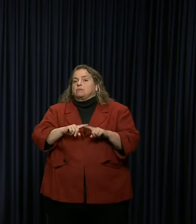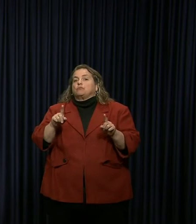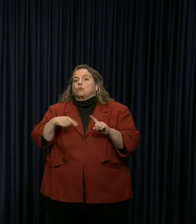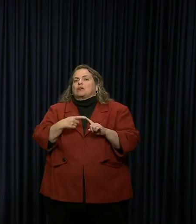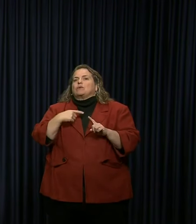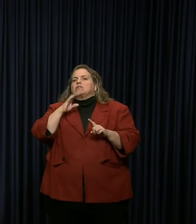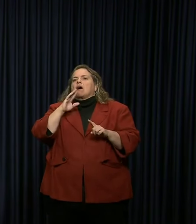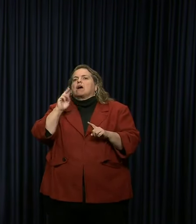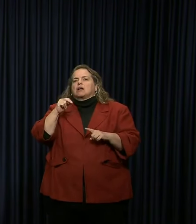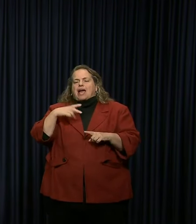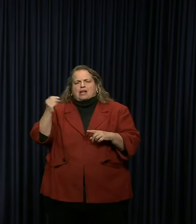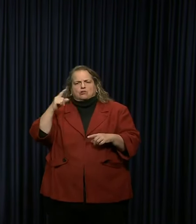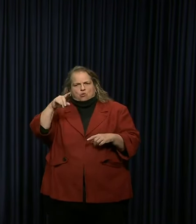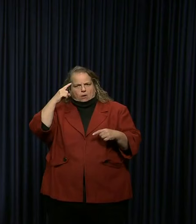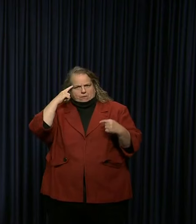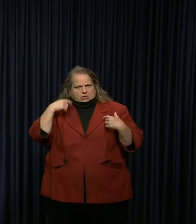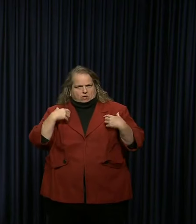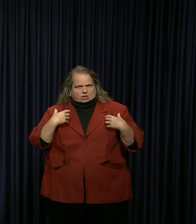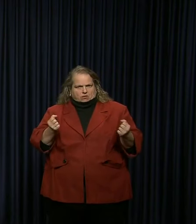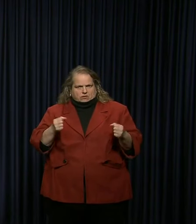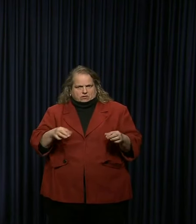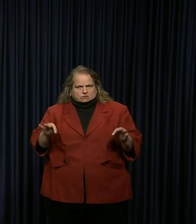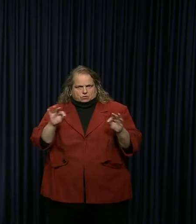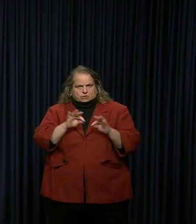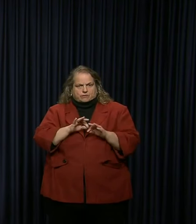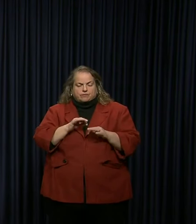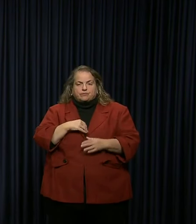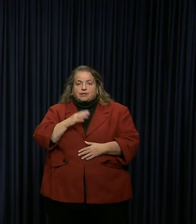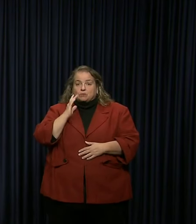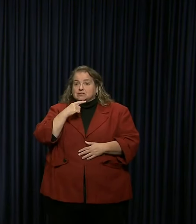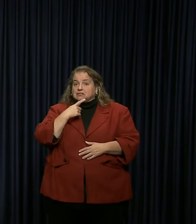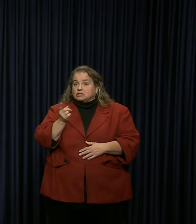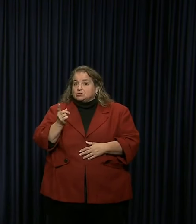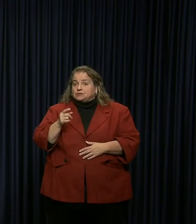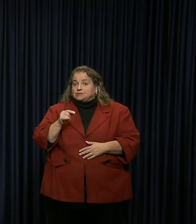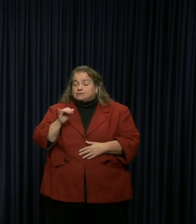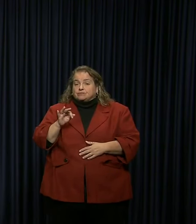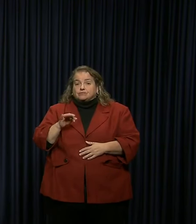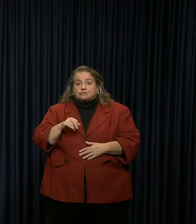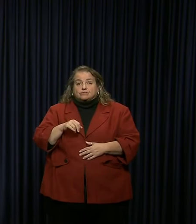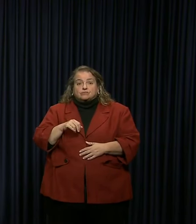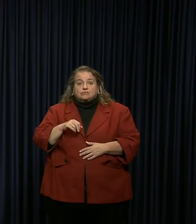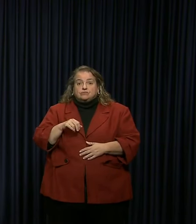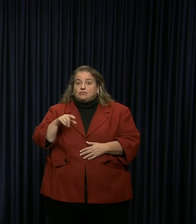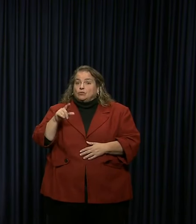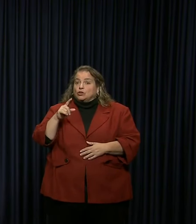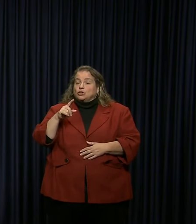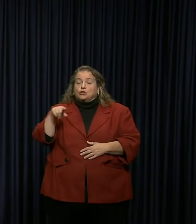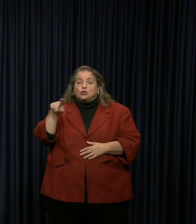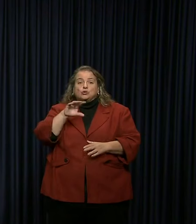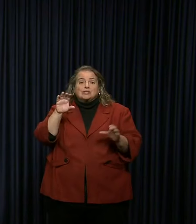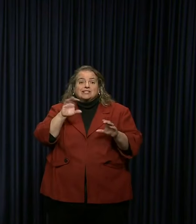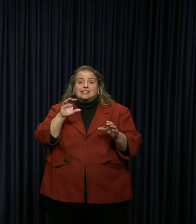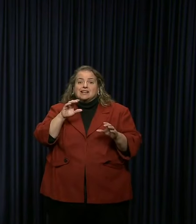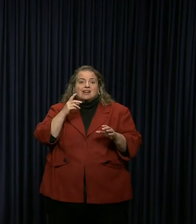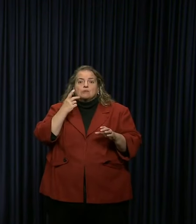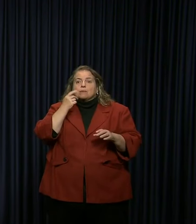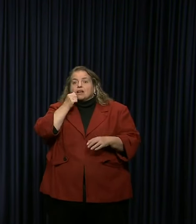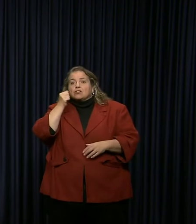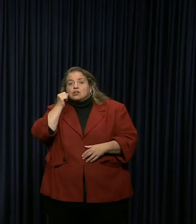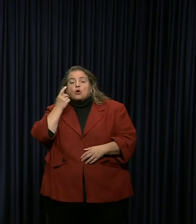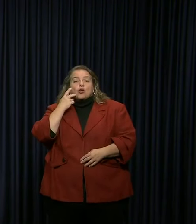update, and then your mental health. I will tell you, I mean, if you tuned in a couple days ago or maybe the day